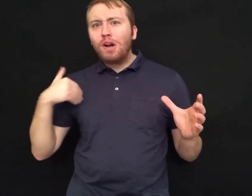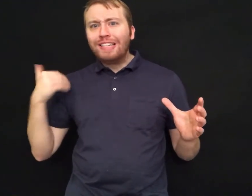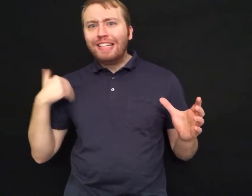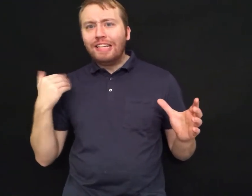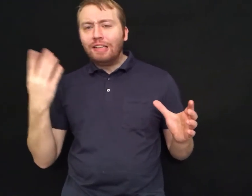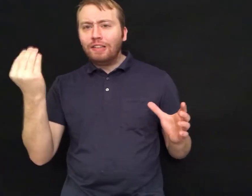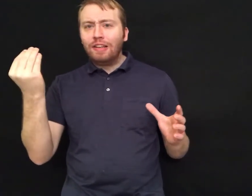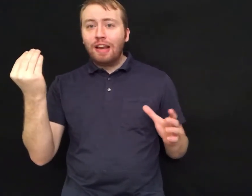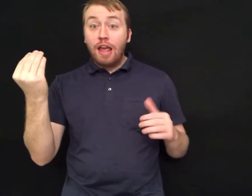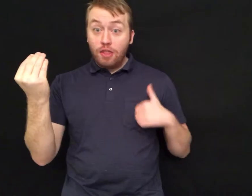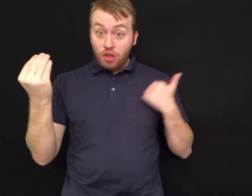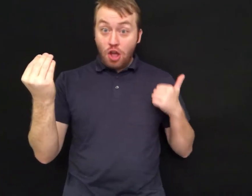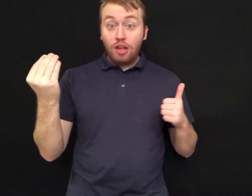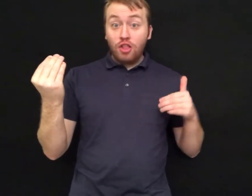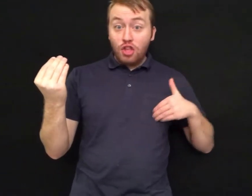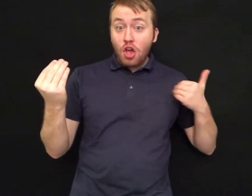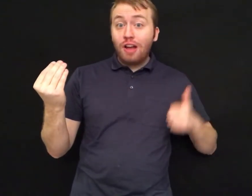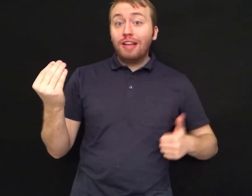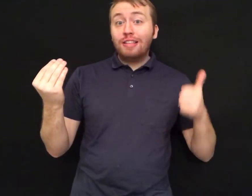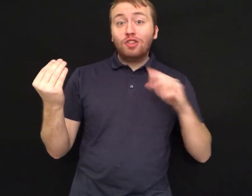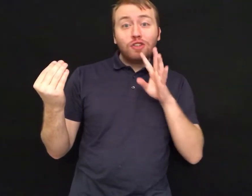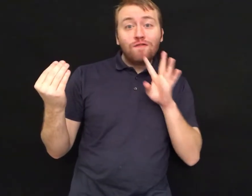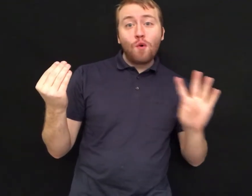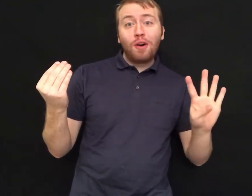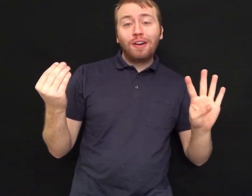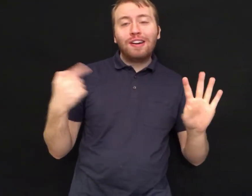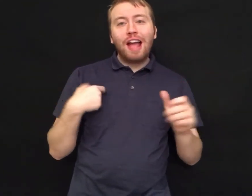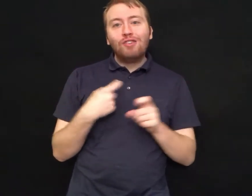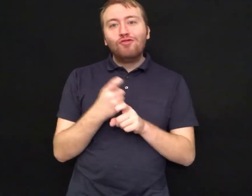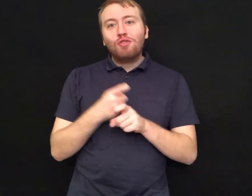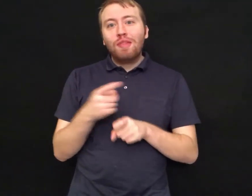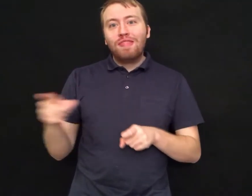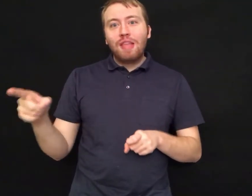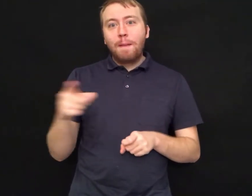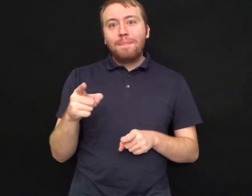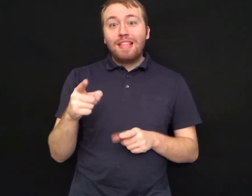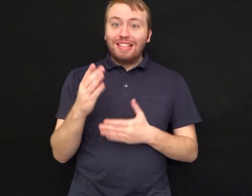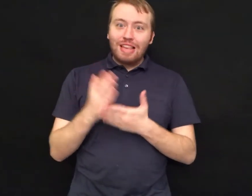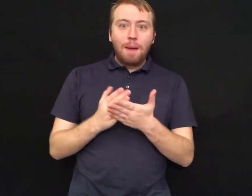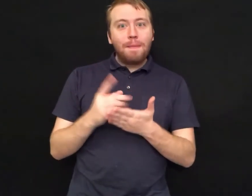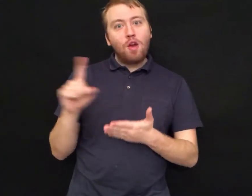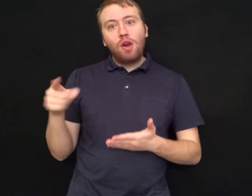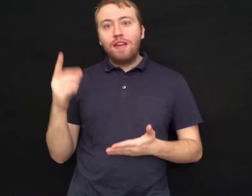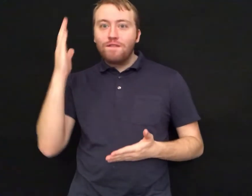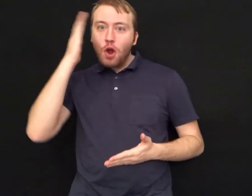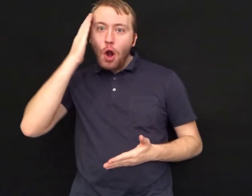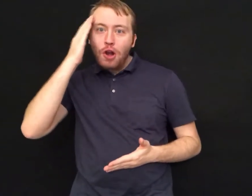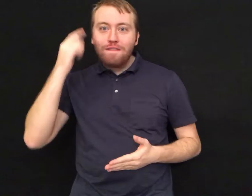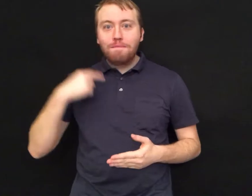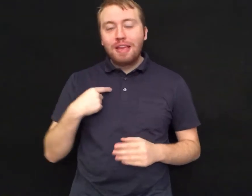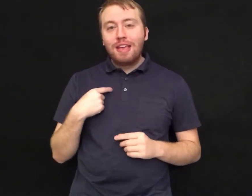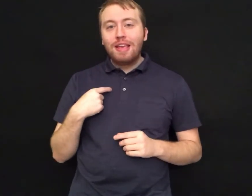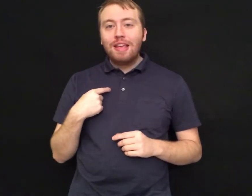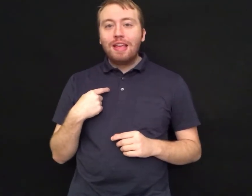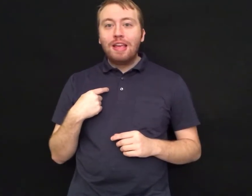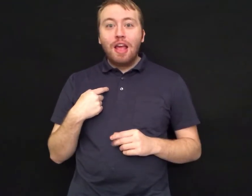I joked with them if some might only have heard of me from rap songs yes I'm